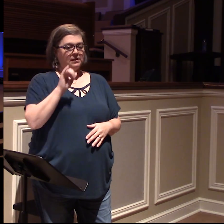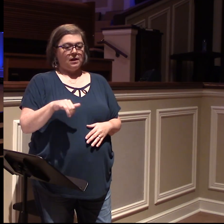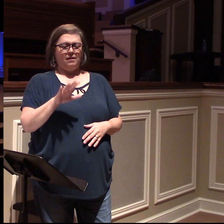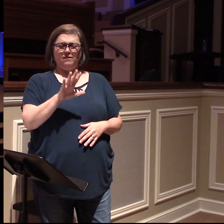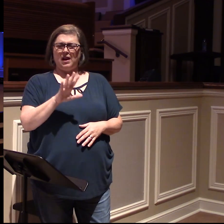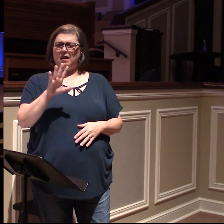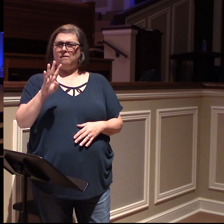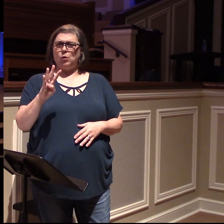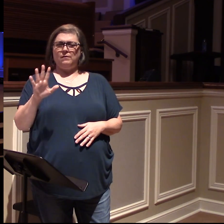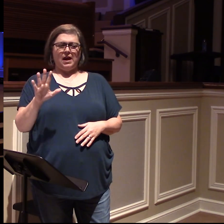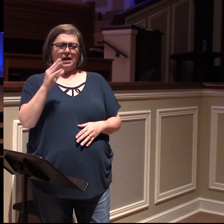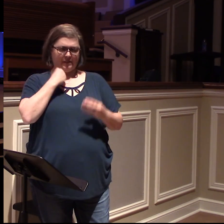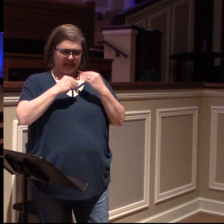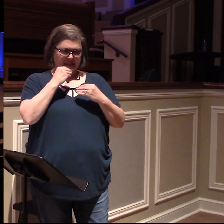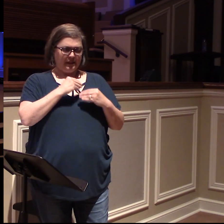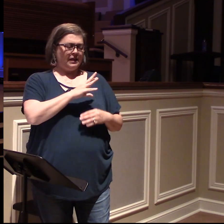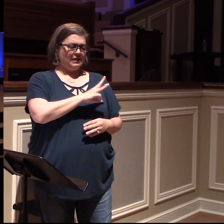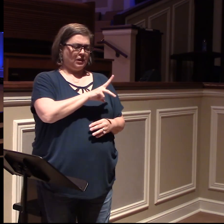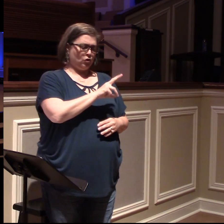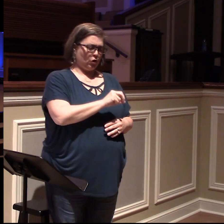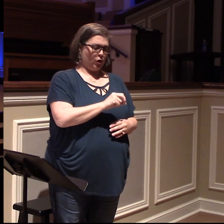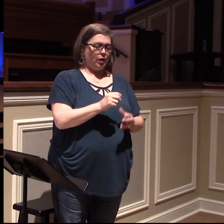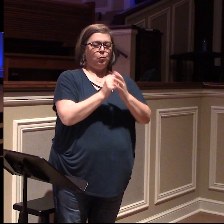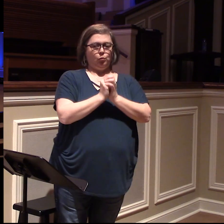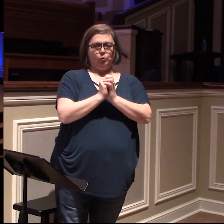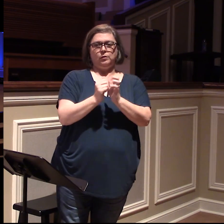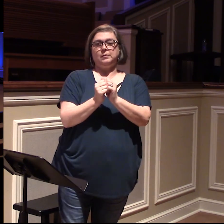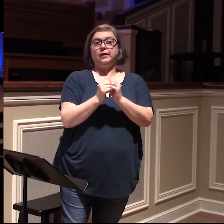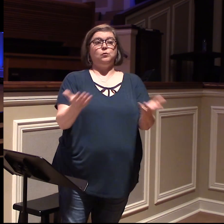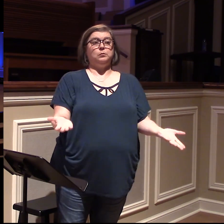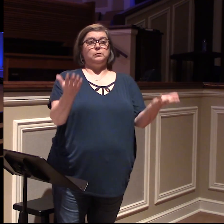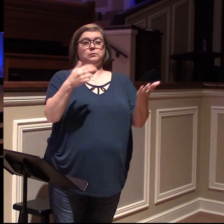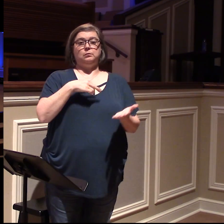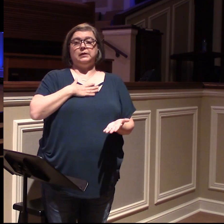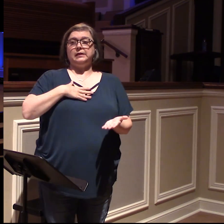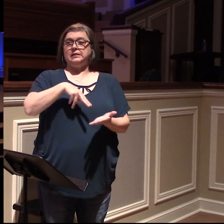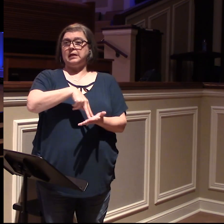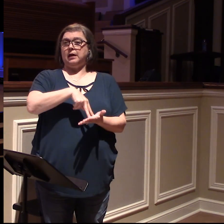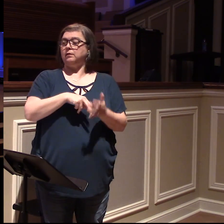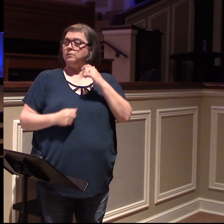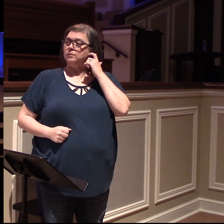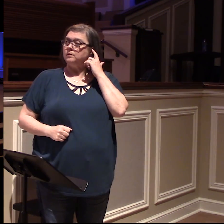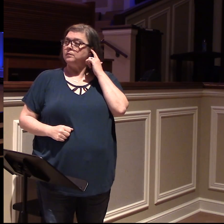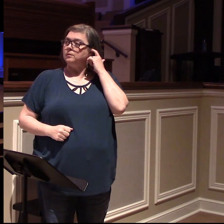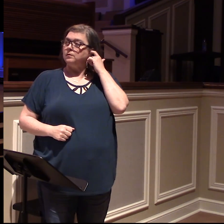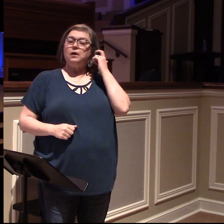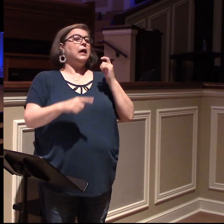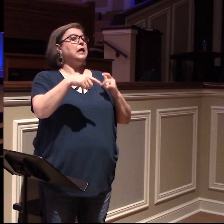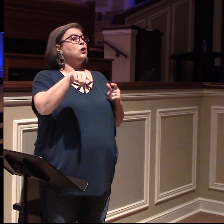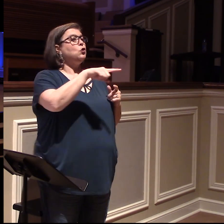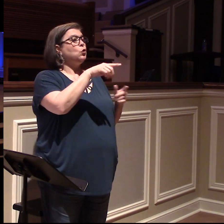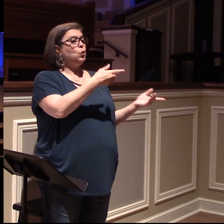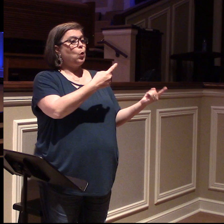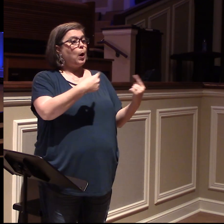to eat, and then 6:30 we'll worship together. If you would, please stand. Brent, am I remembering things? If you come